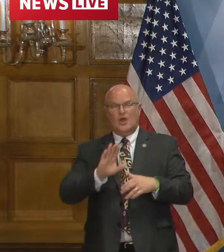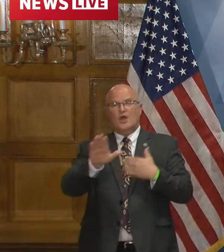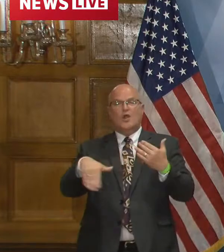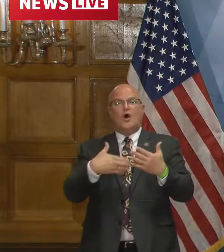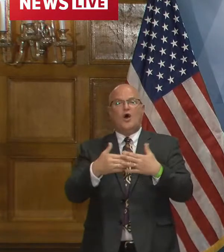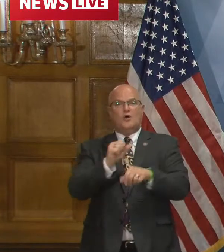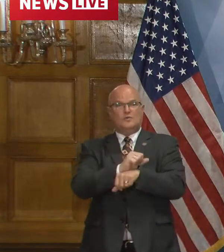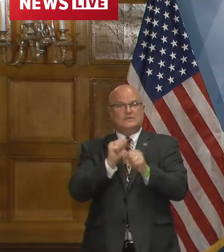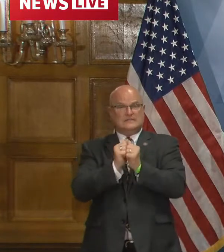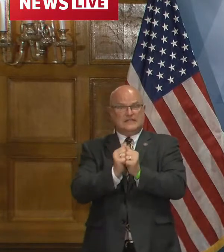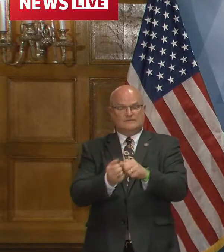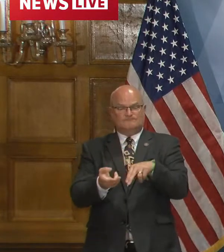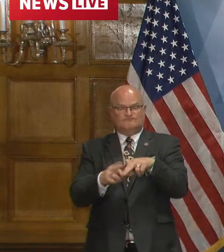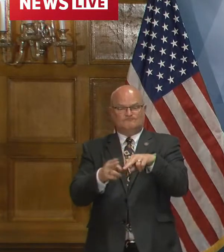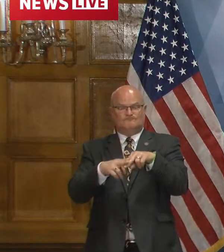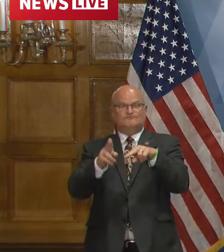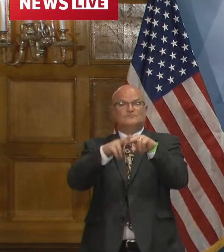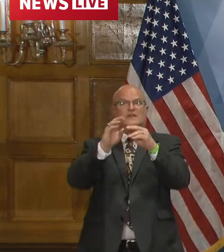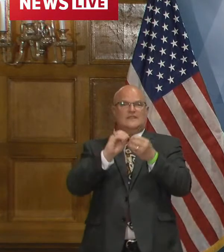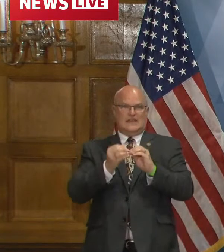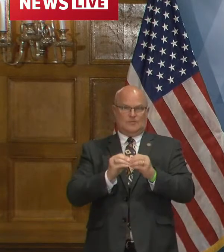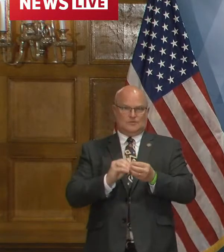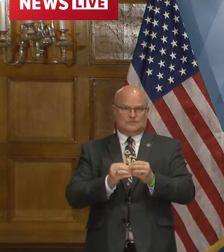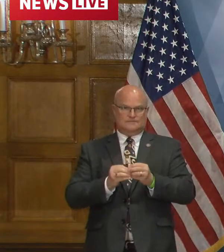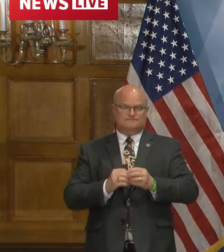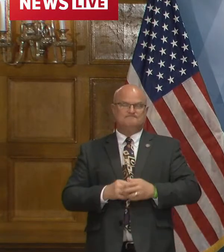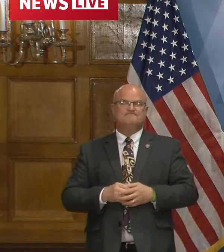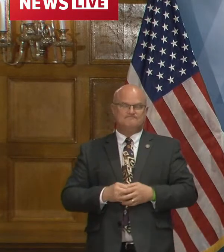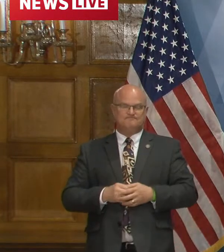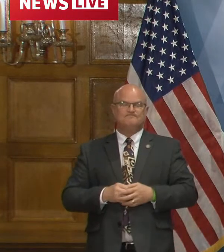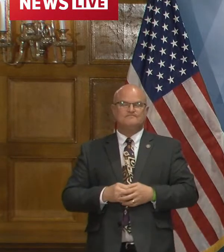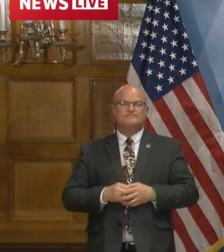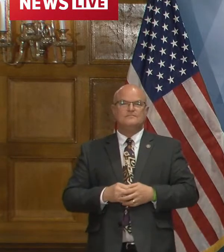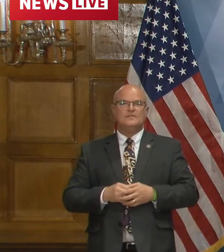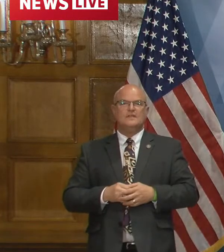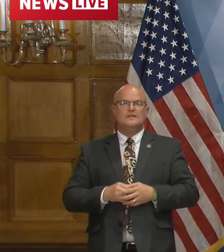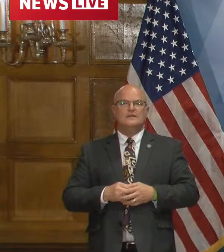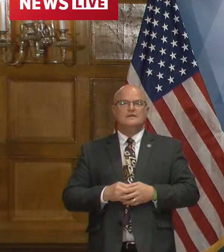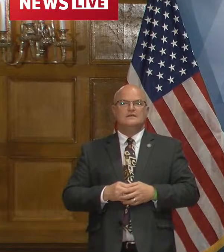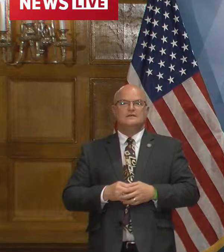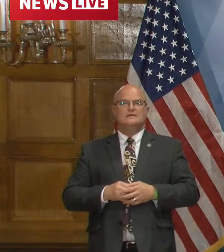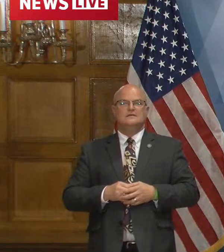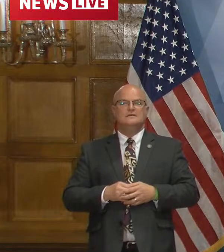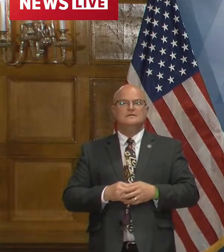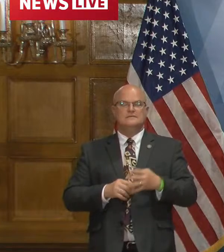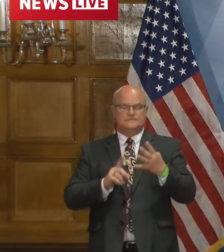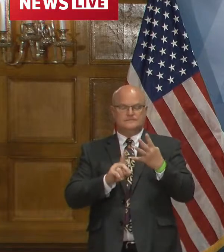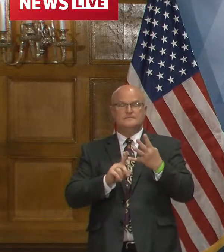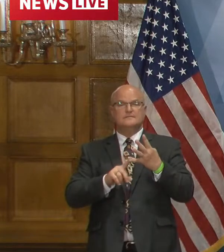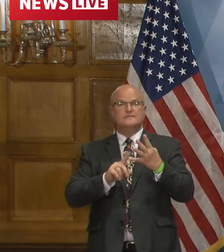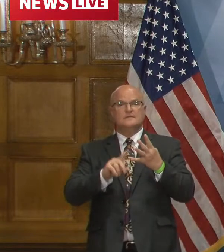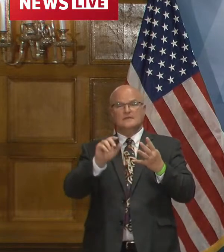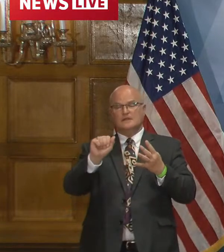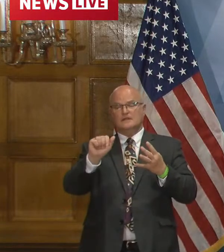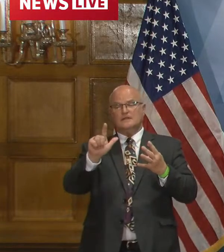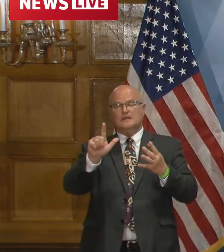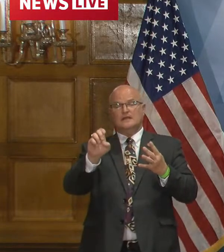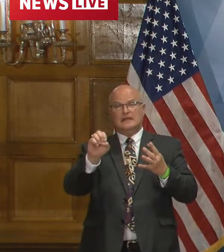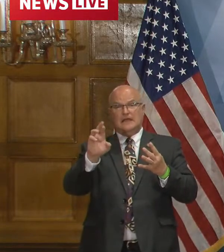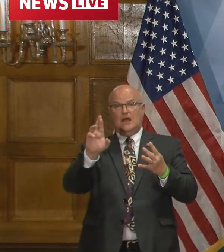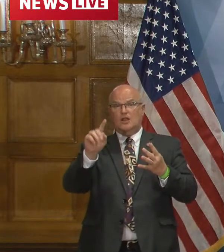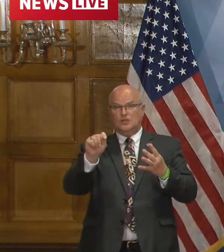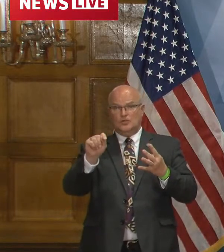pull together to increase these numbers. And then on the alert side of this, so that we don't